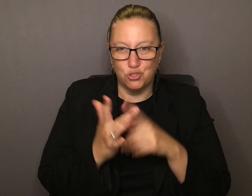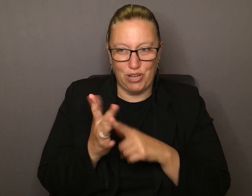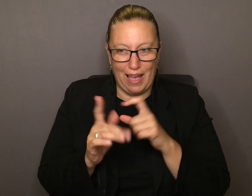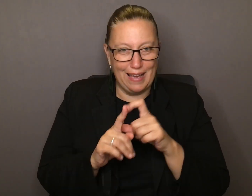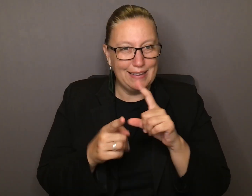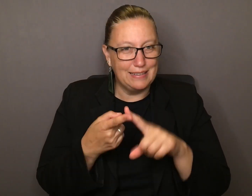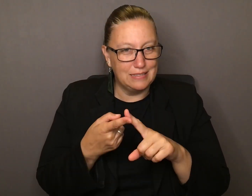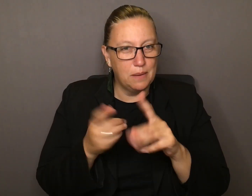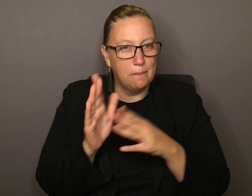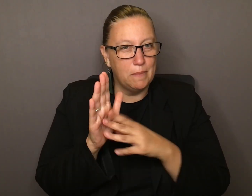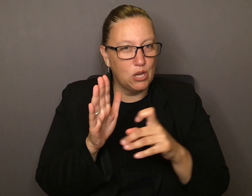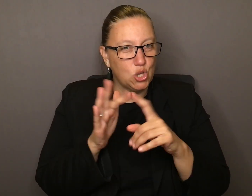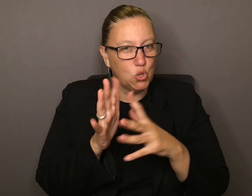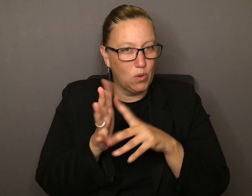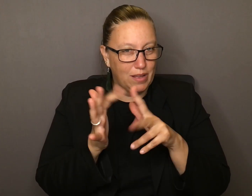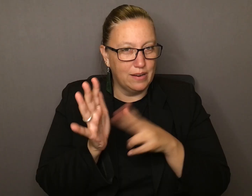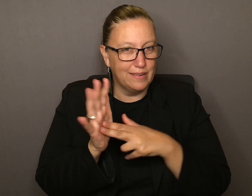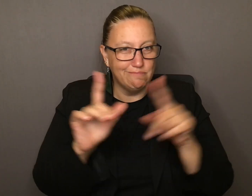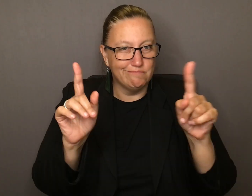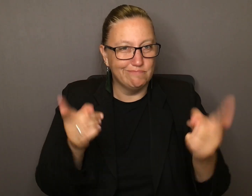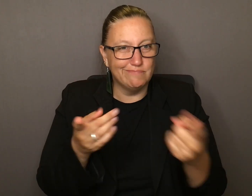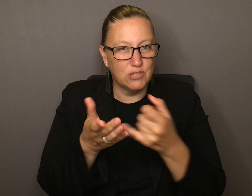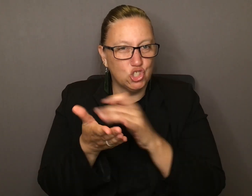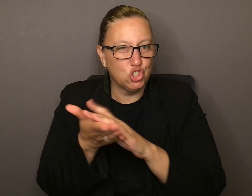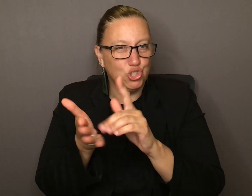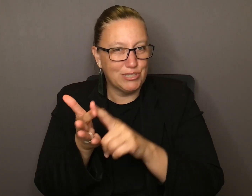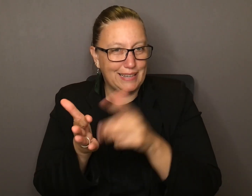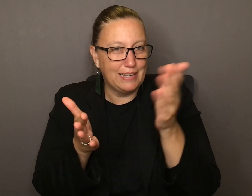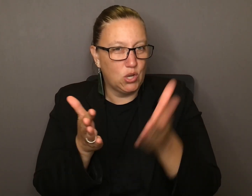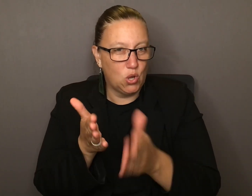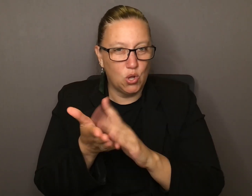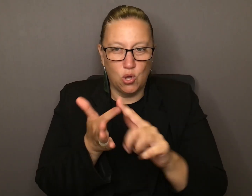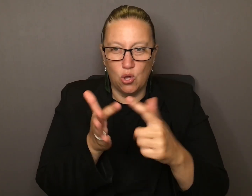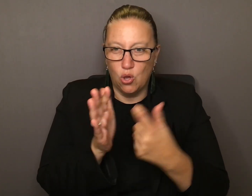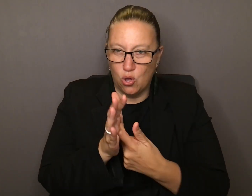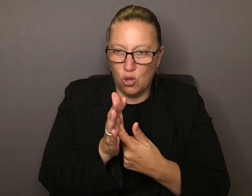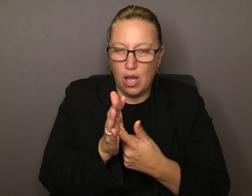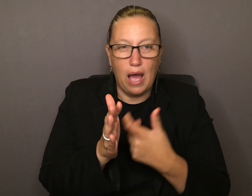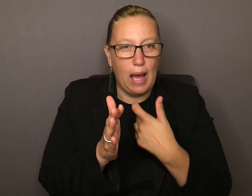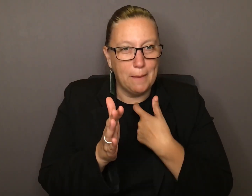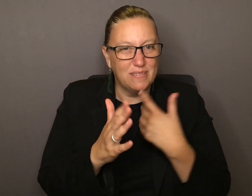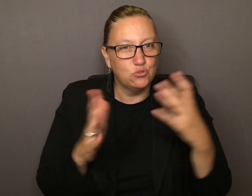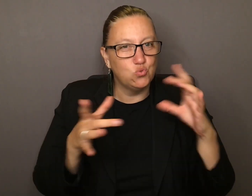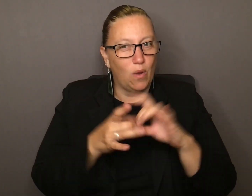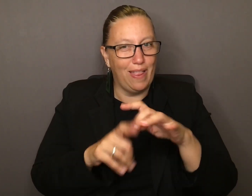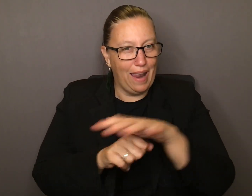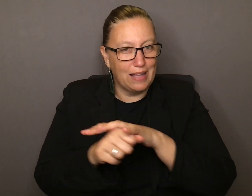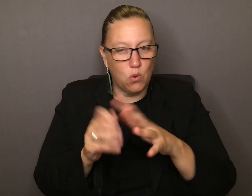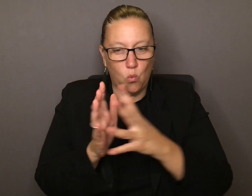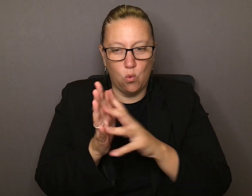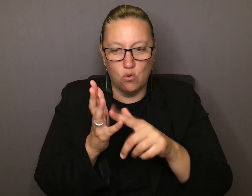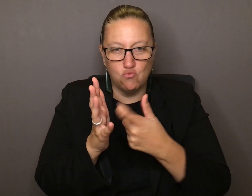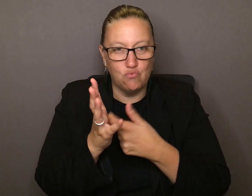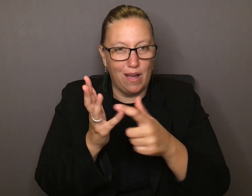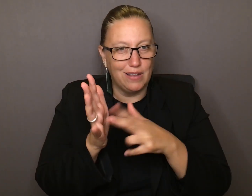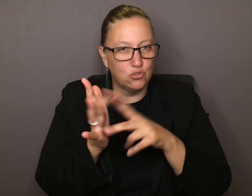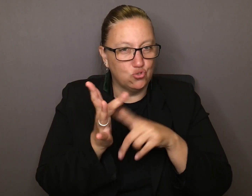her. I'm joining from the lands of the Wurundjeri Wurrung people. I'm a woman in her early 40s. I'm visibly